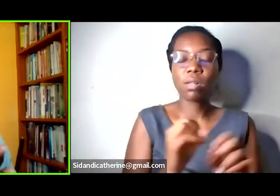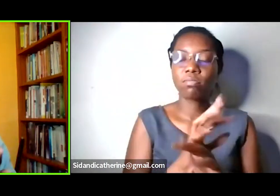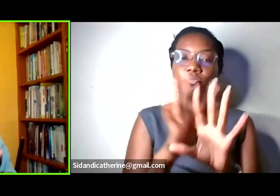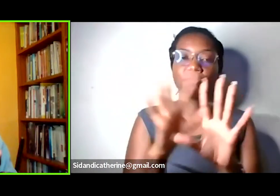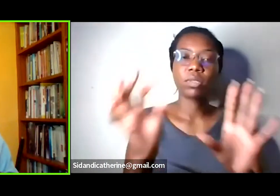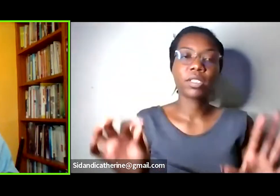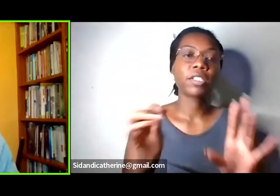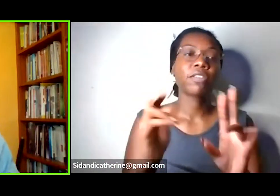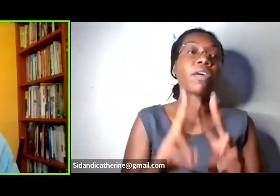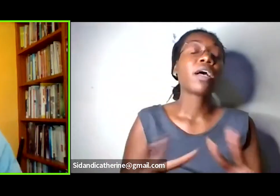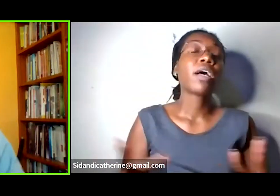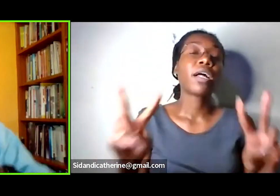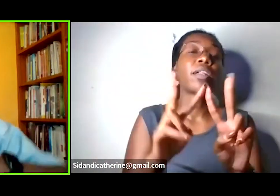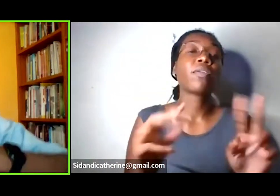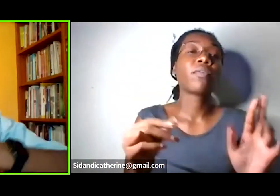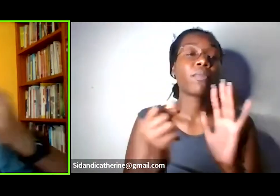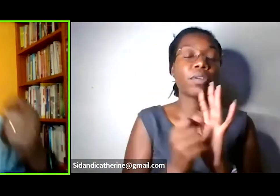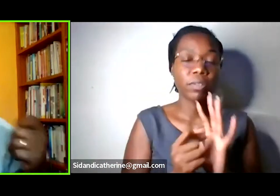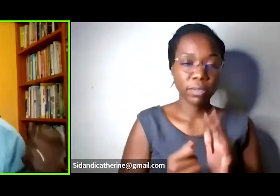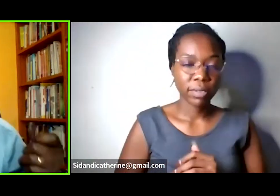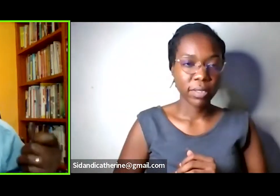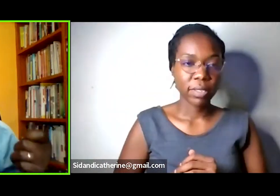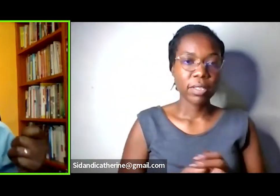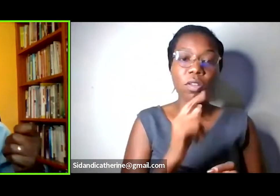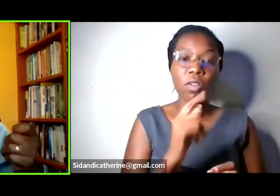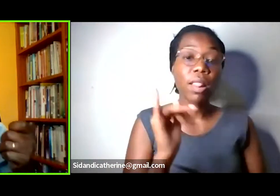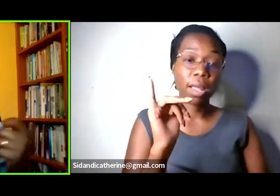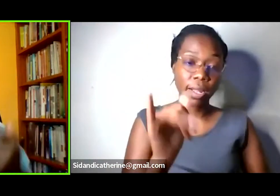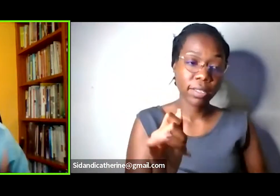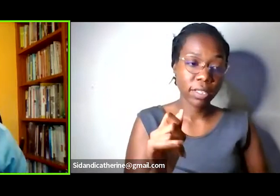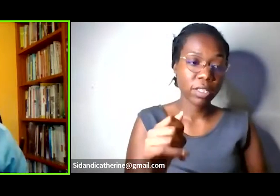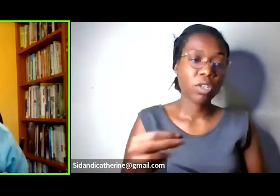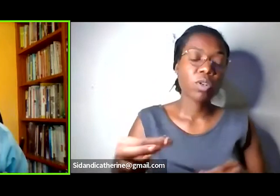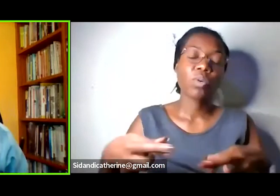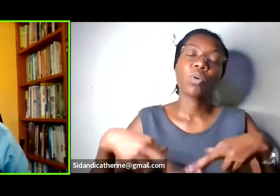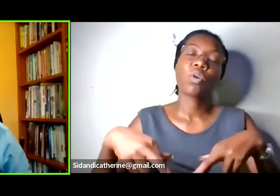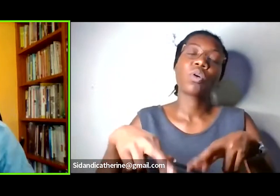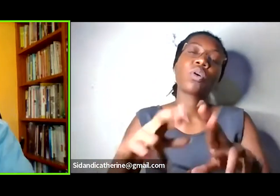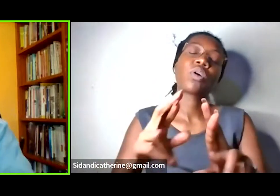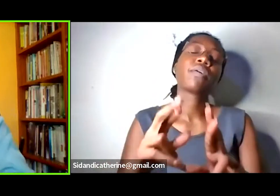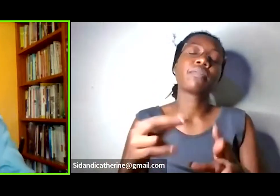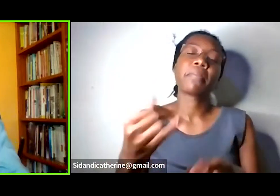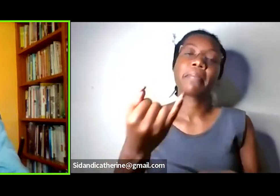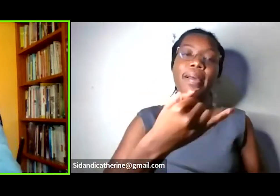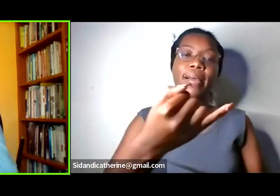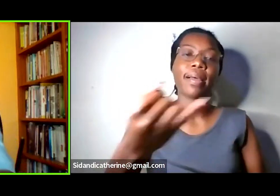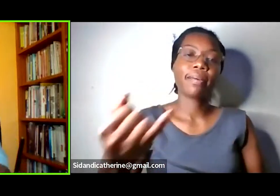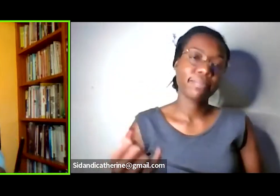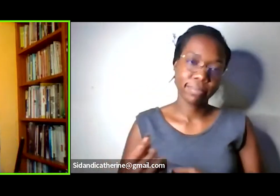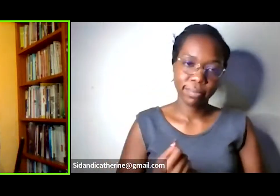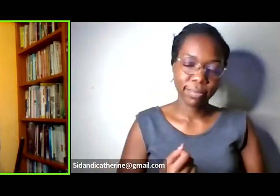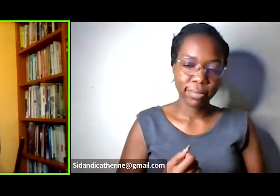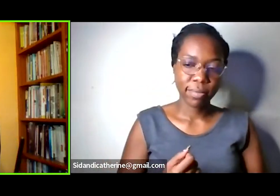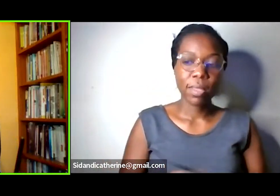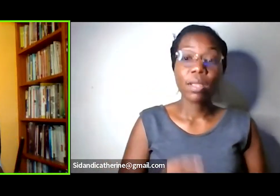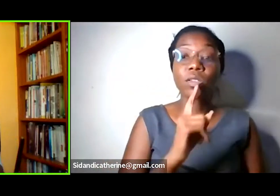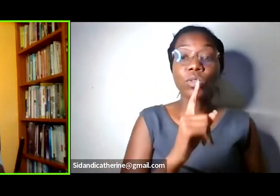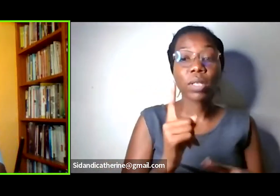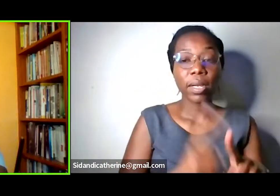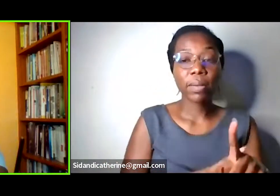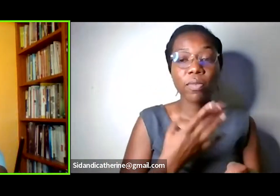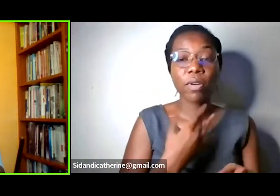is, what is where is the value? Where is the value in what it is